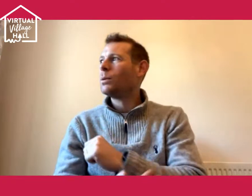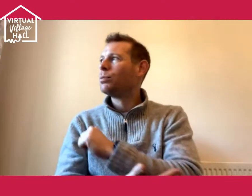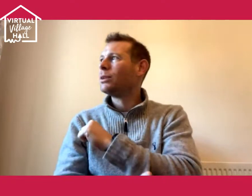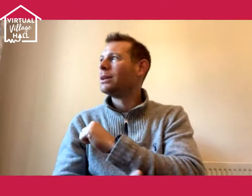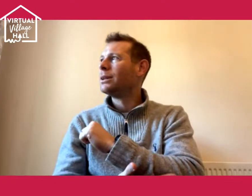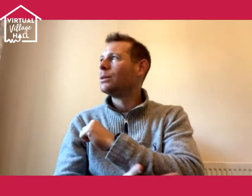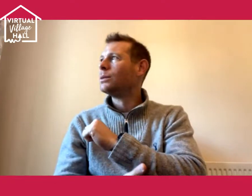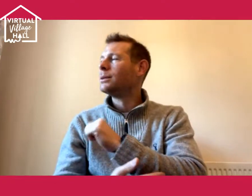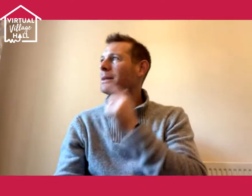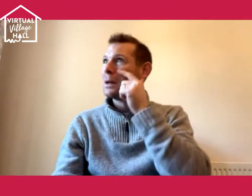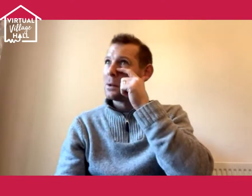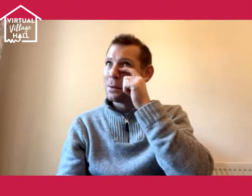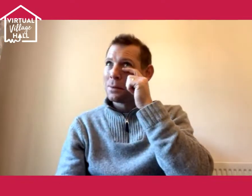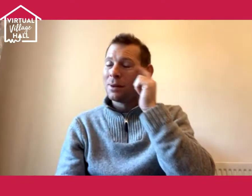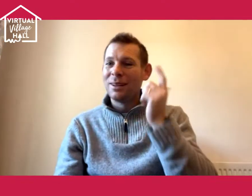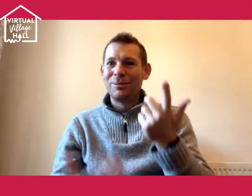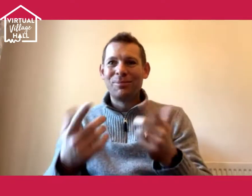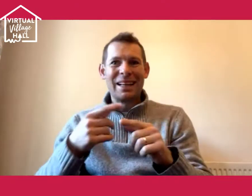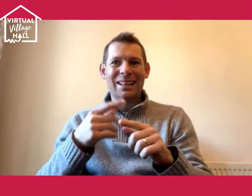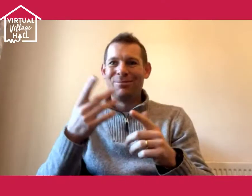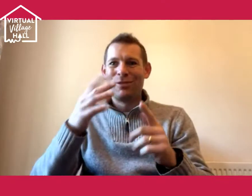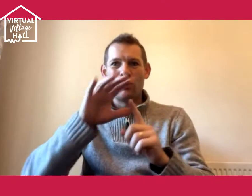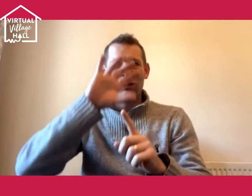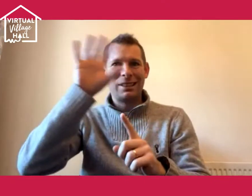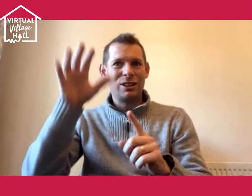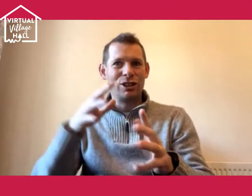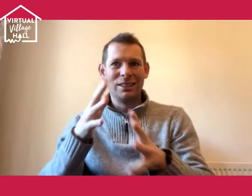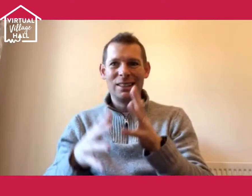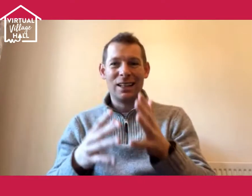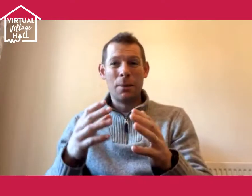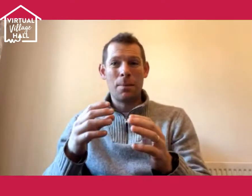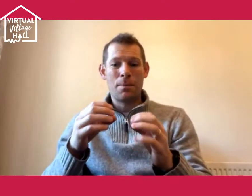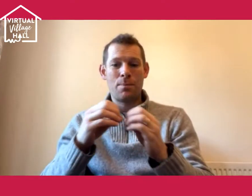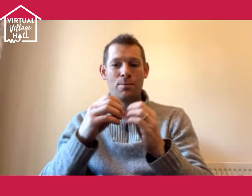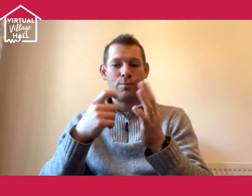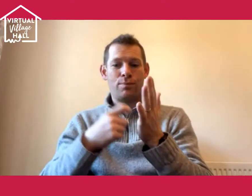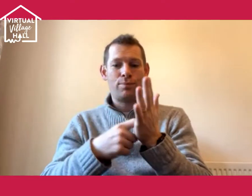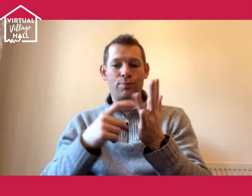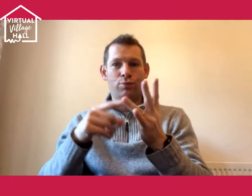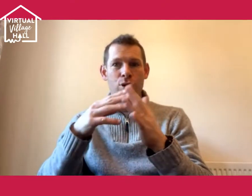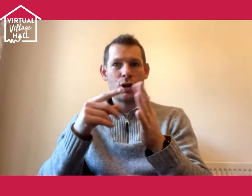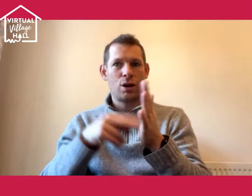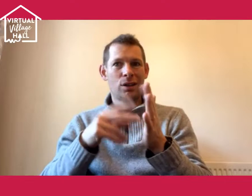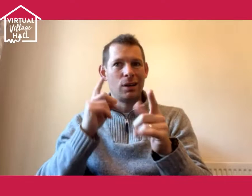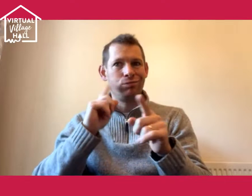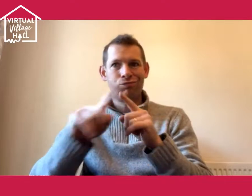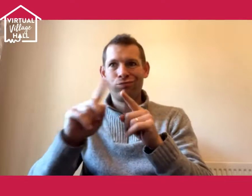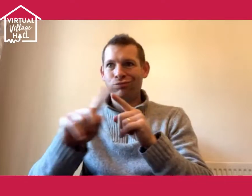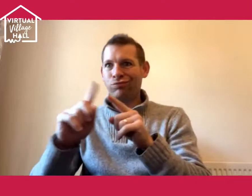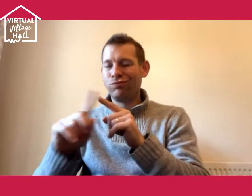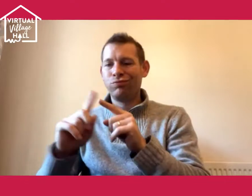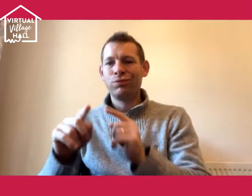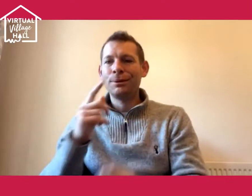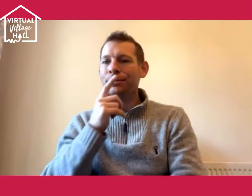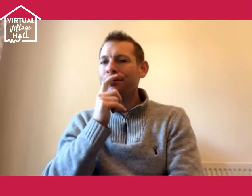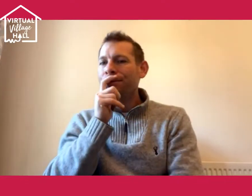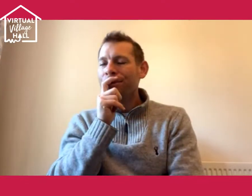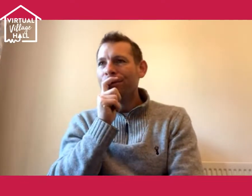brown. Oh, let me think if that's the... again, I'm trying to think of the most commonly used